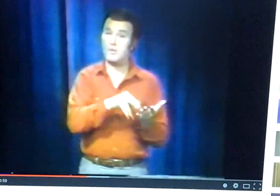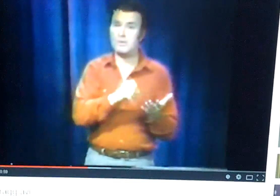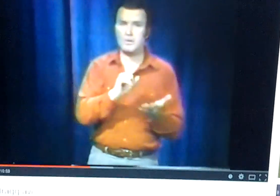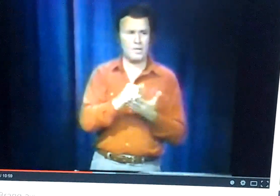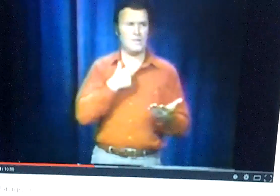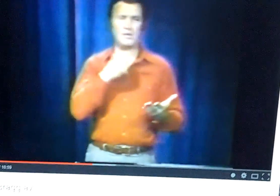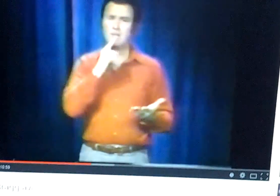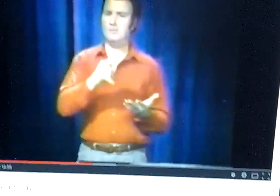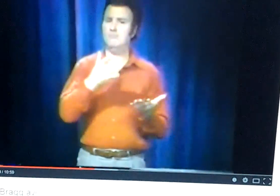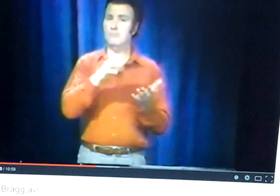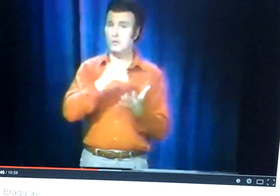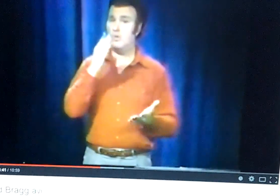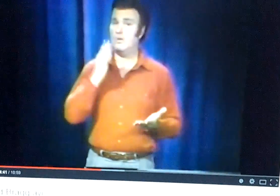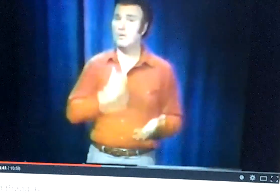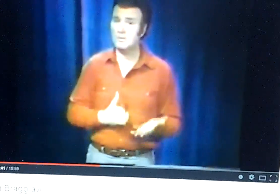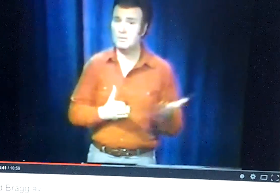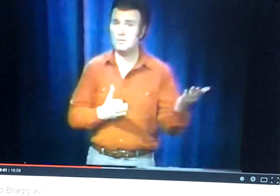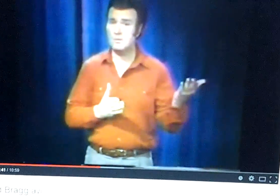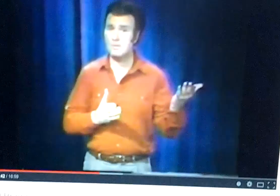papers and explained everything.